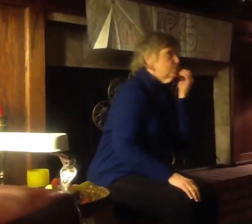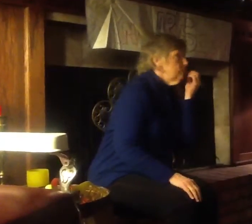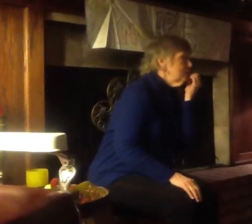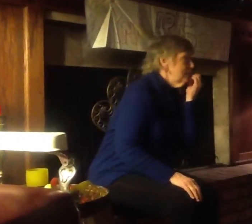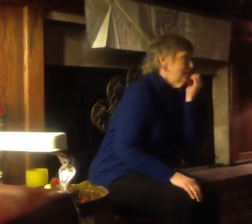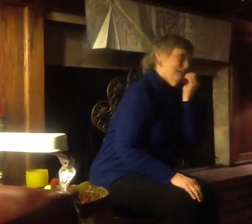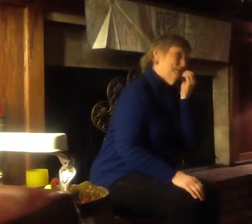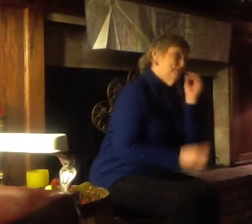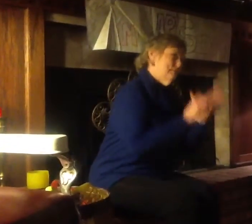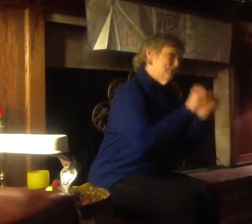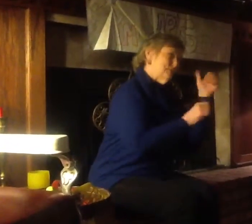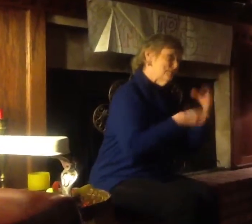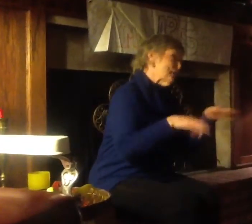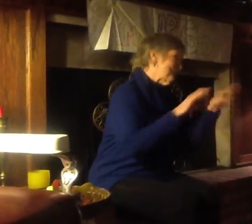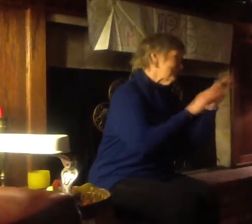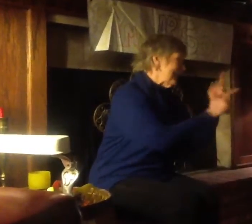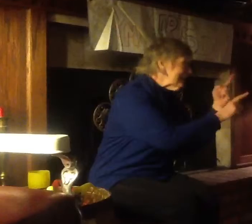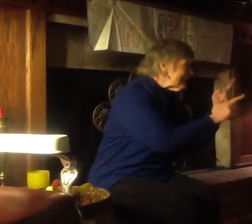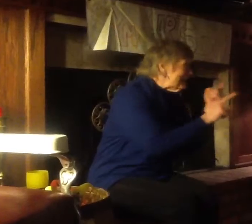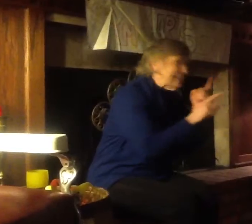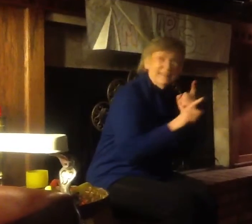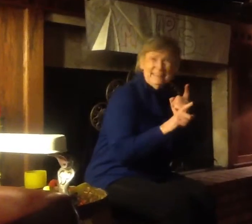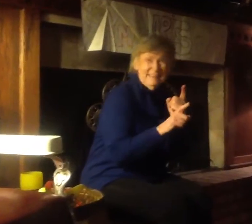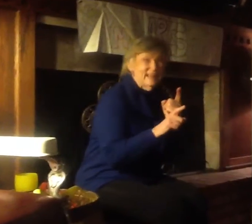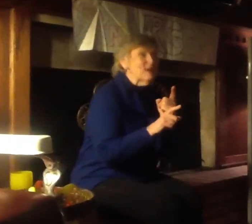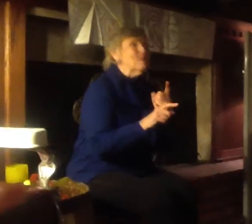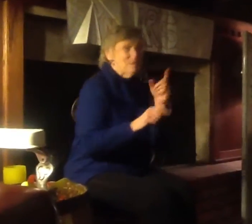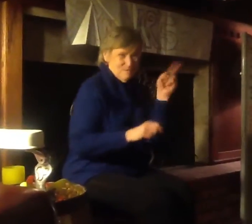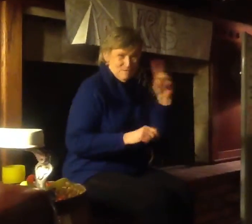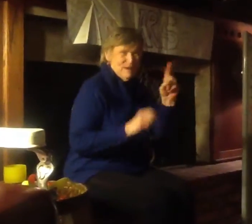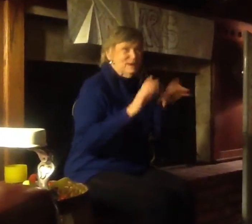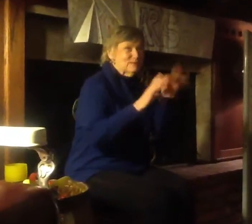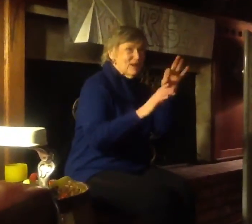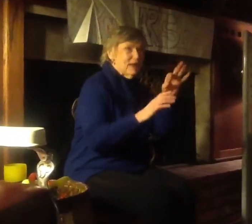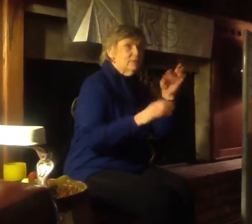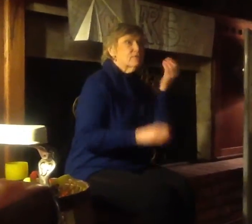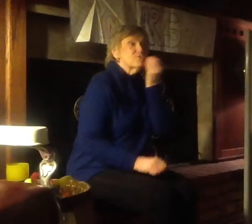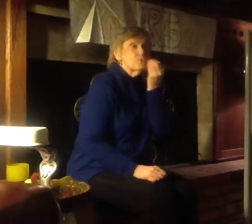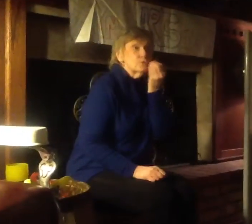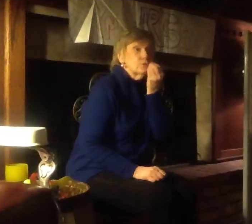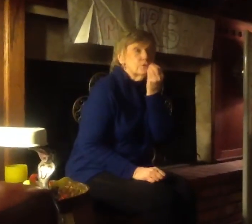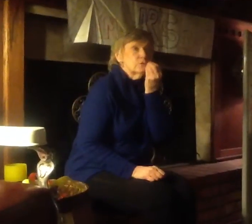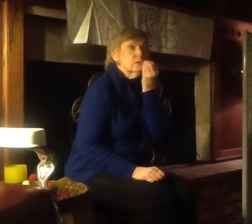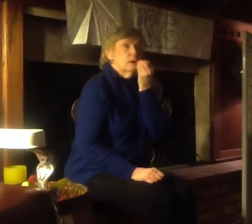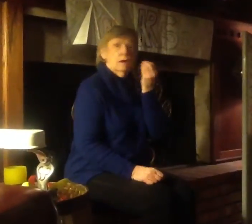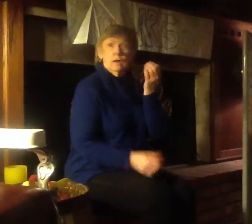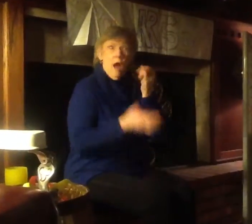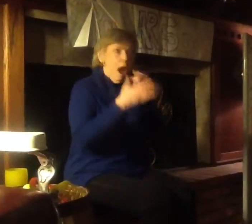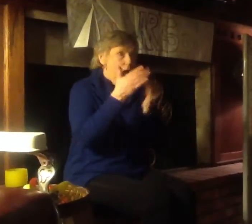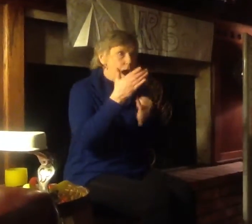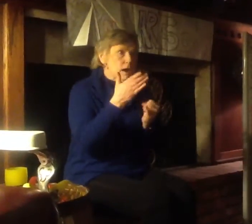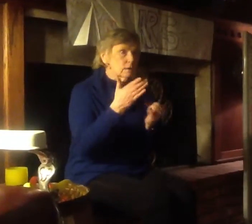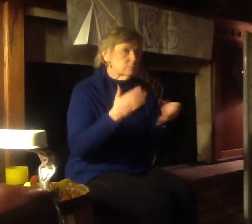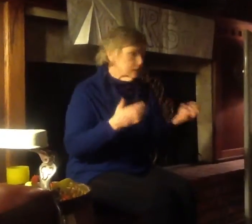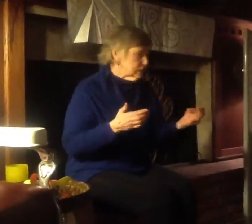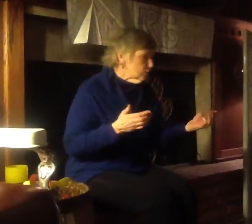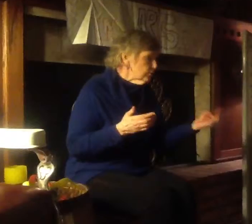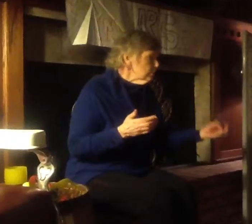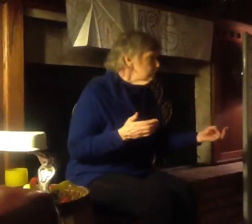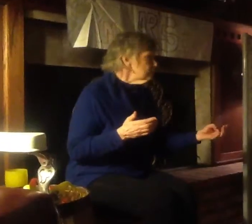the food, most important, right? Where to find the food,